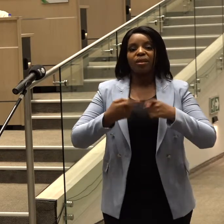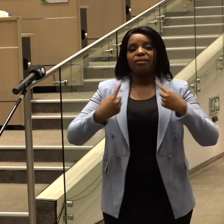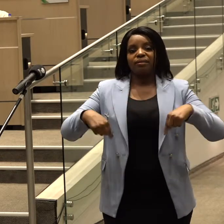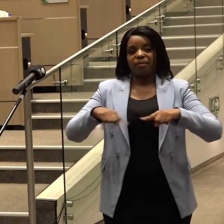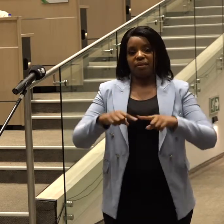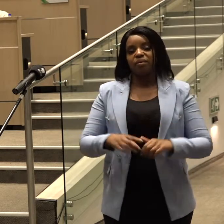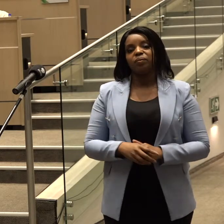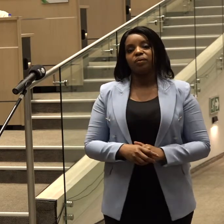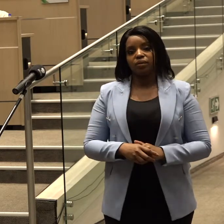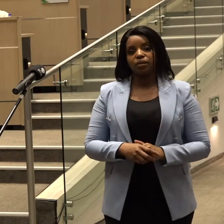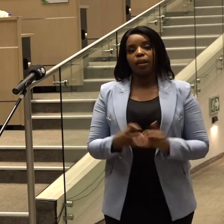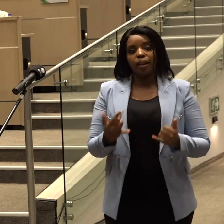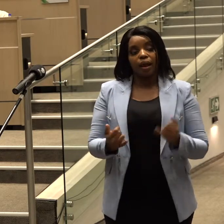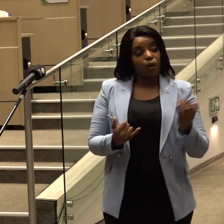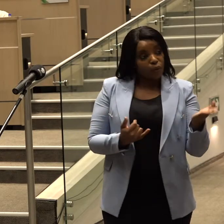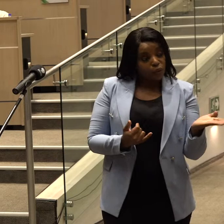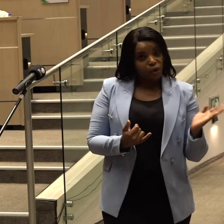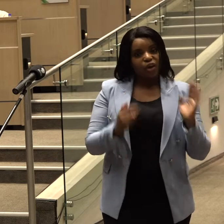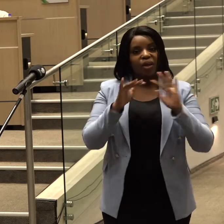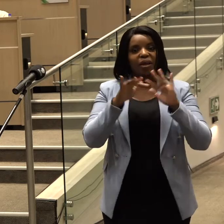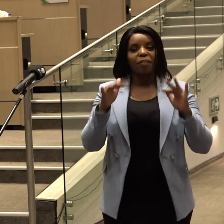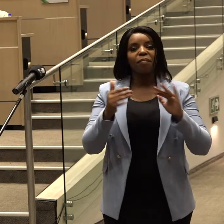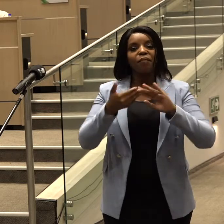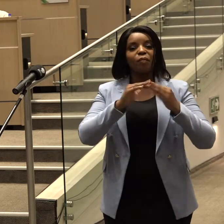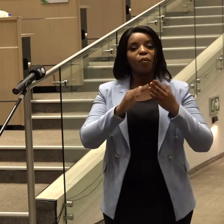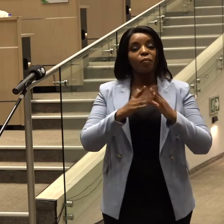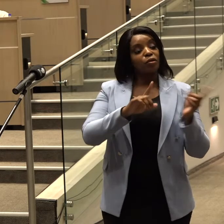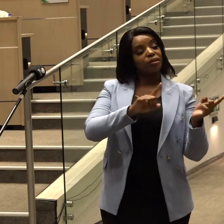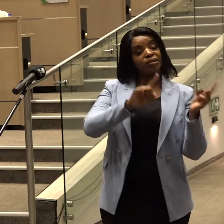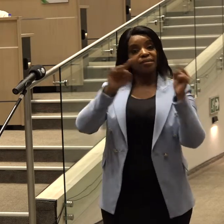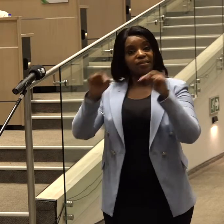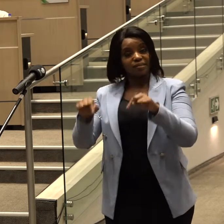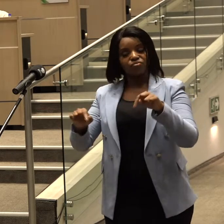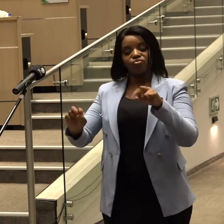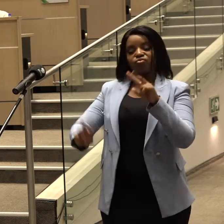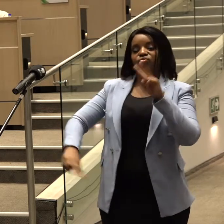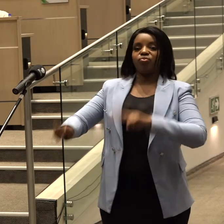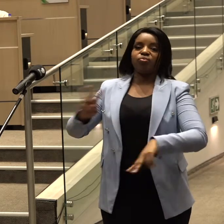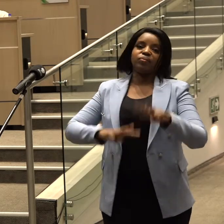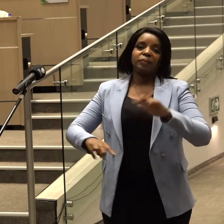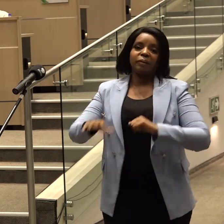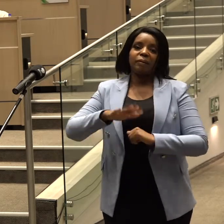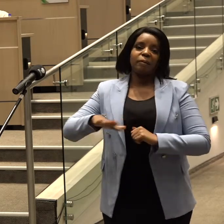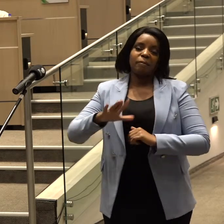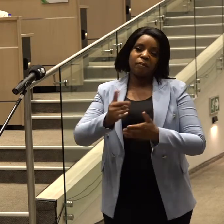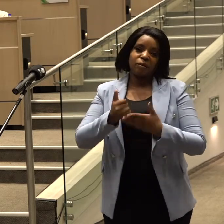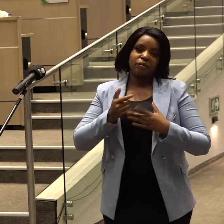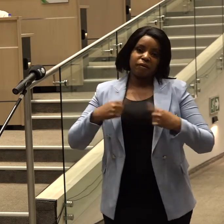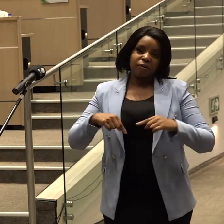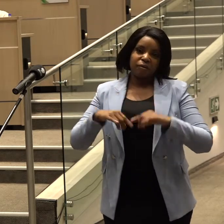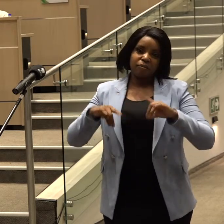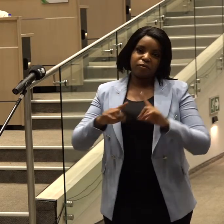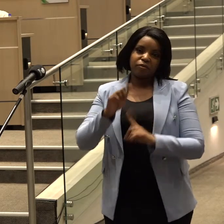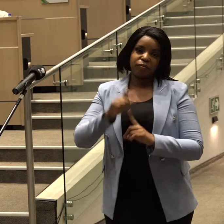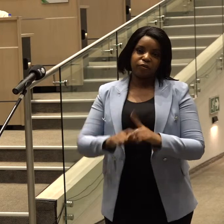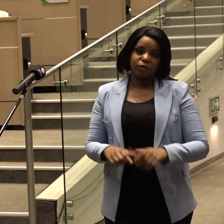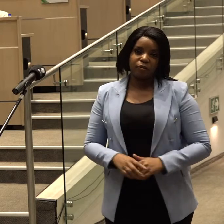in terms of security this will be a beneficial um to us chairperson